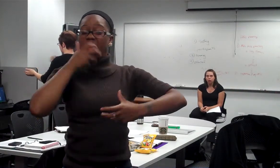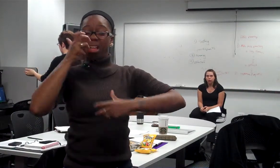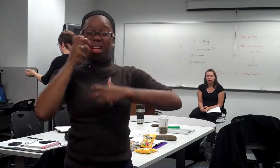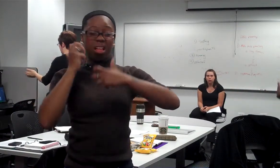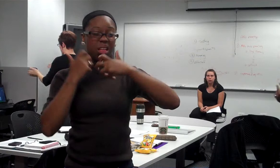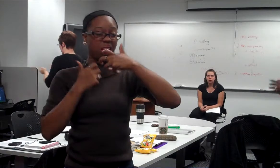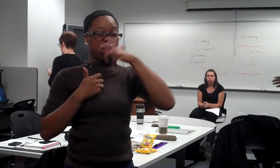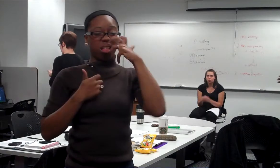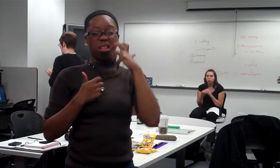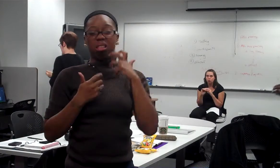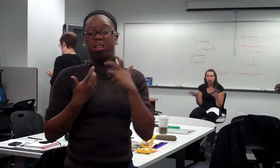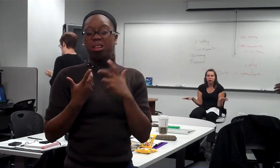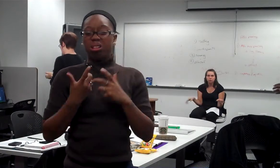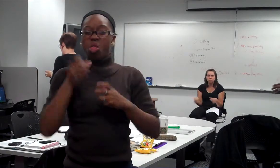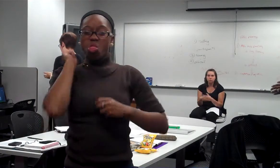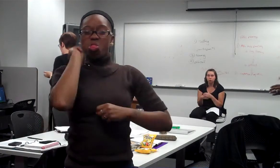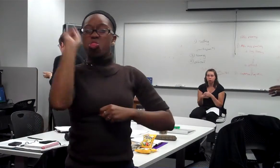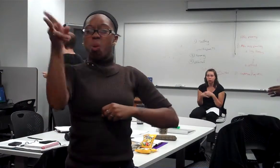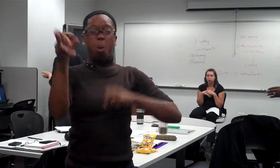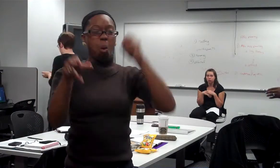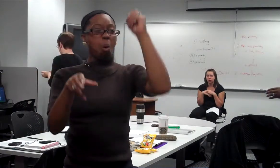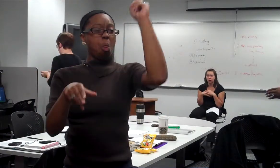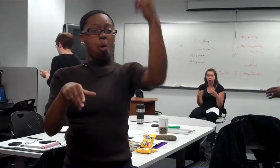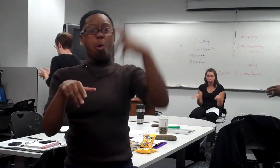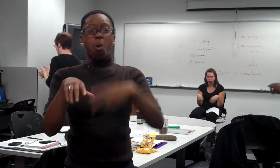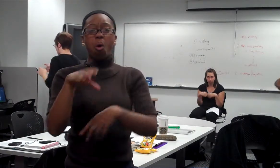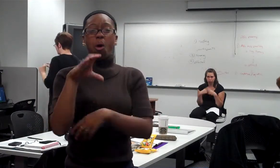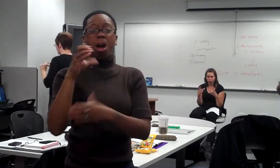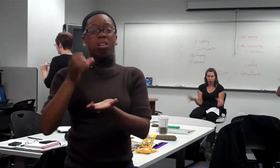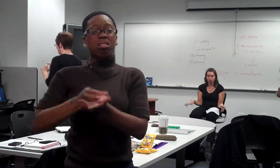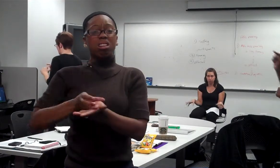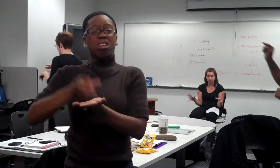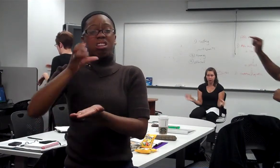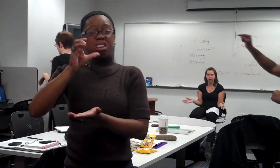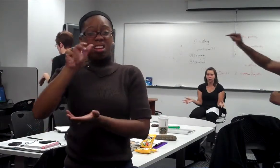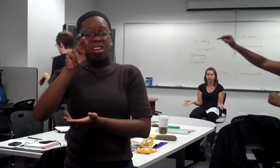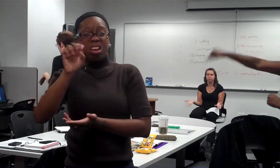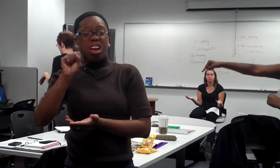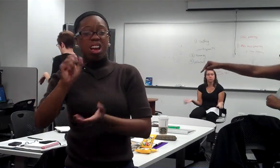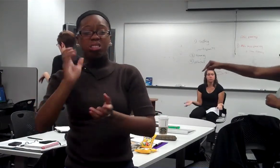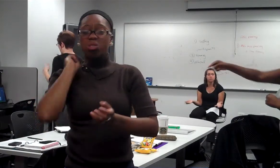and, you know, throwing cans in the river, and my little Oregonian heart is dying as I see this.